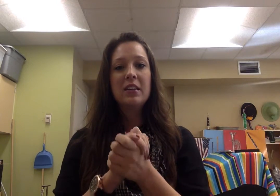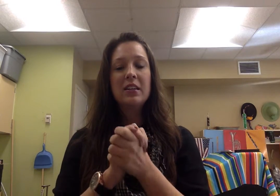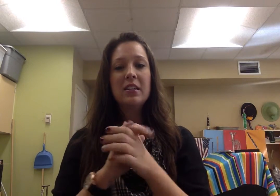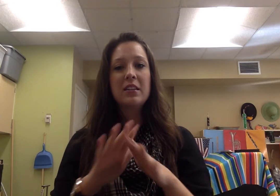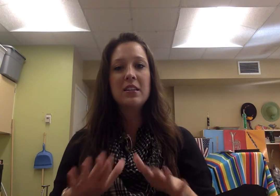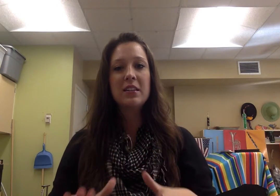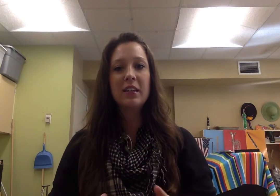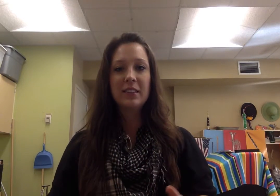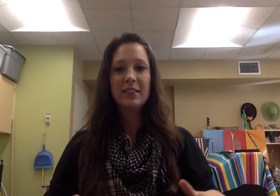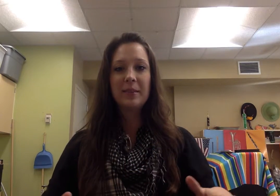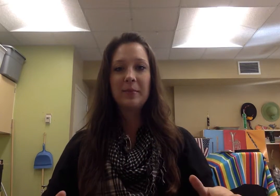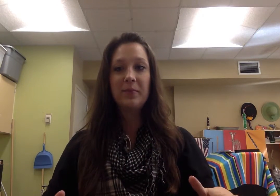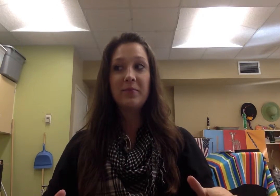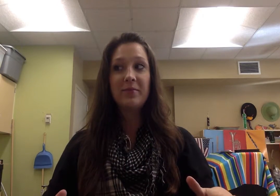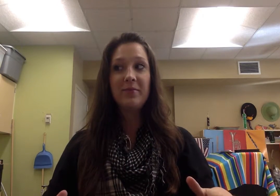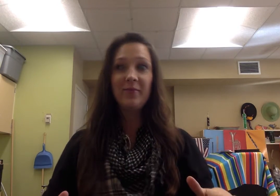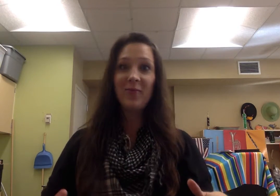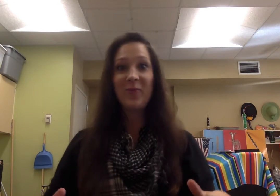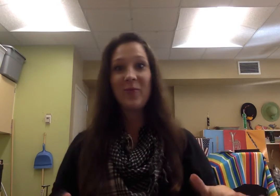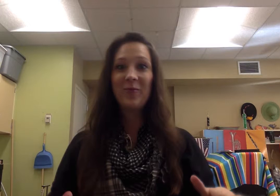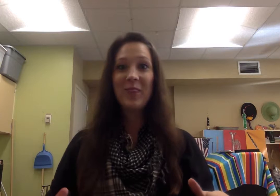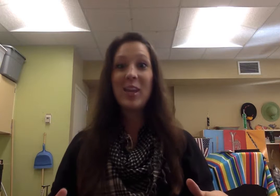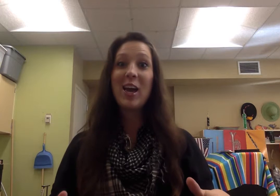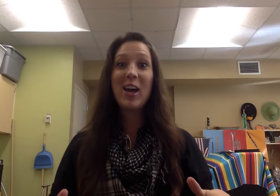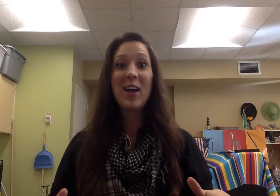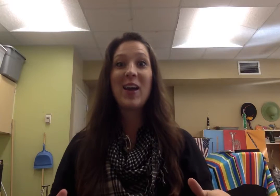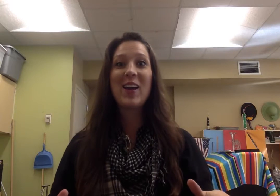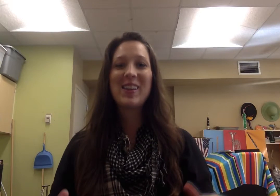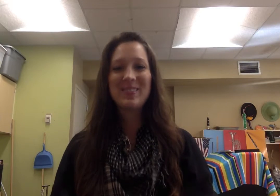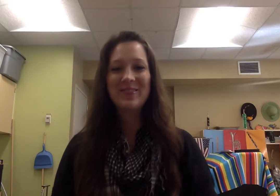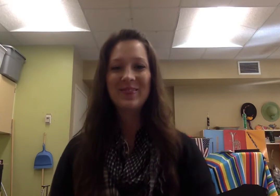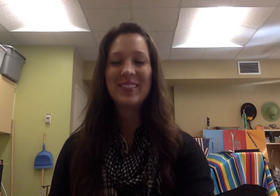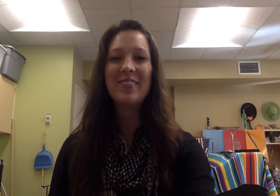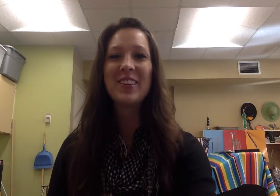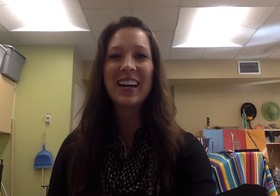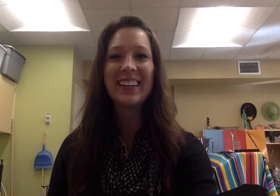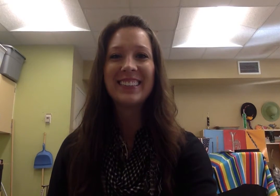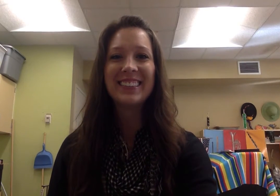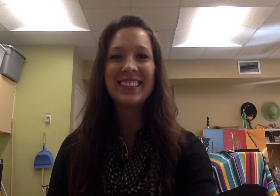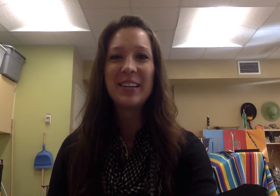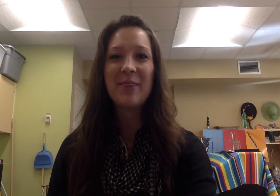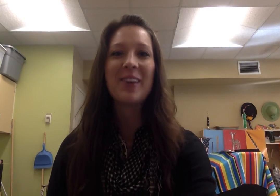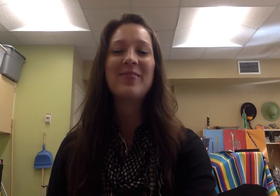peace. Love you guys. See you tomorrow.